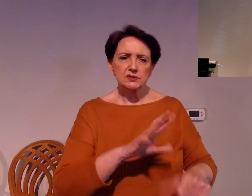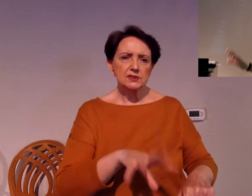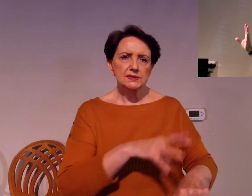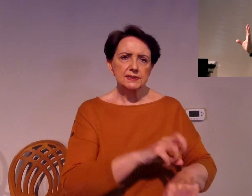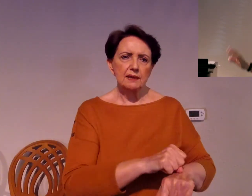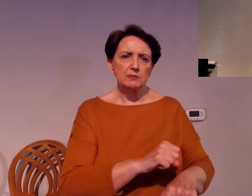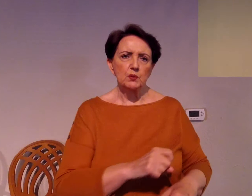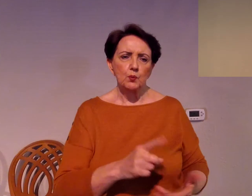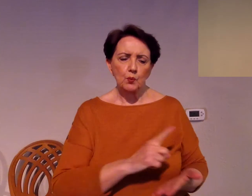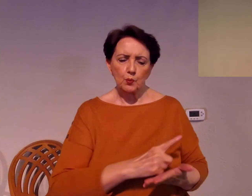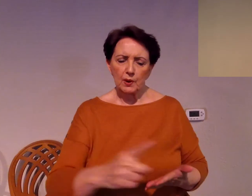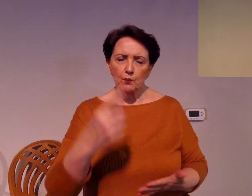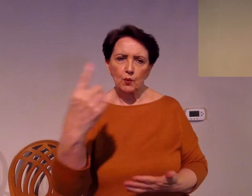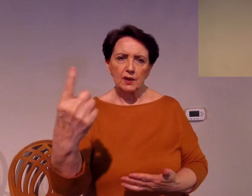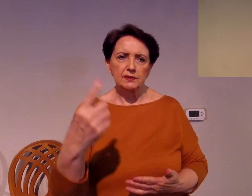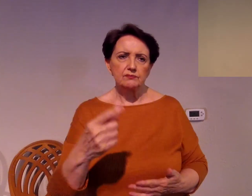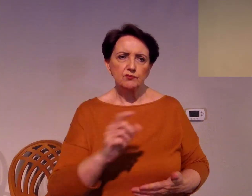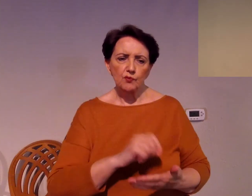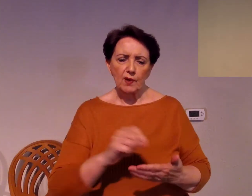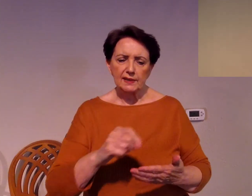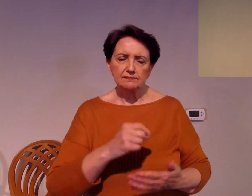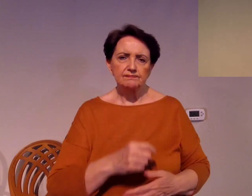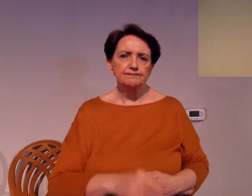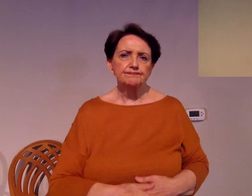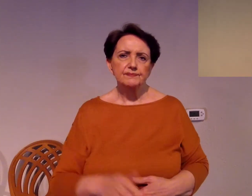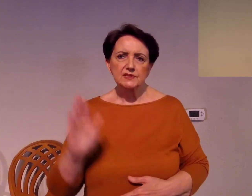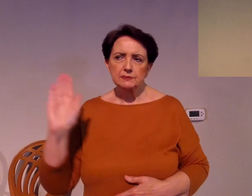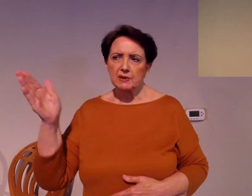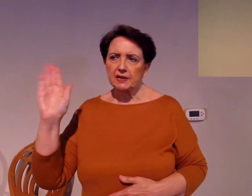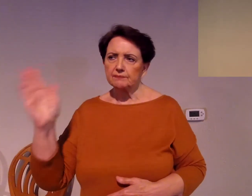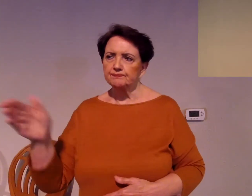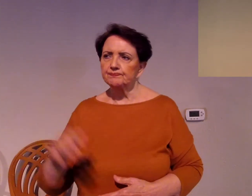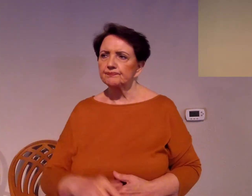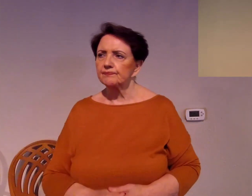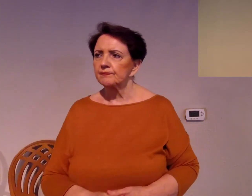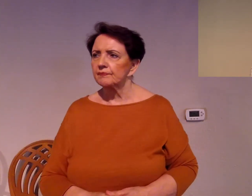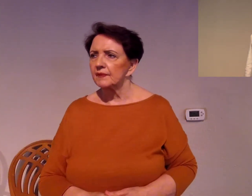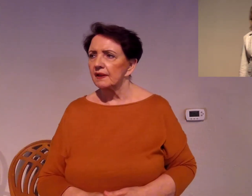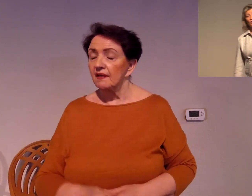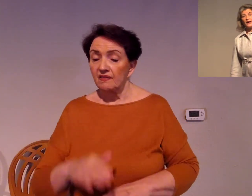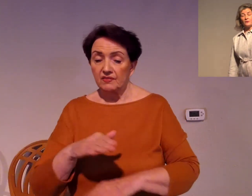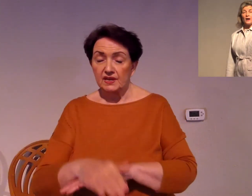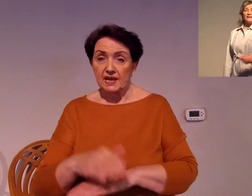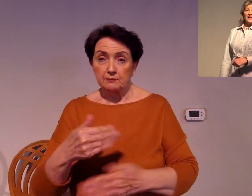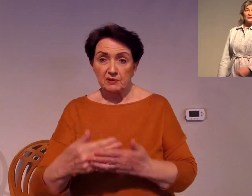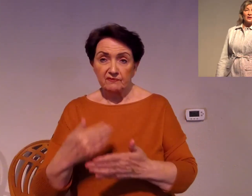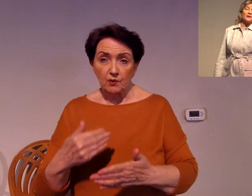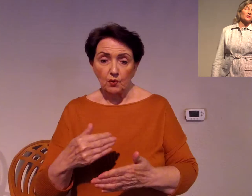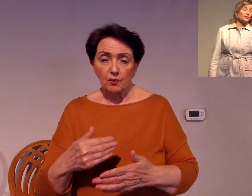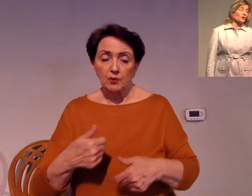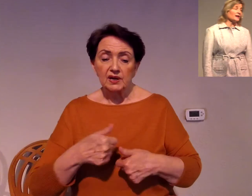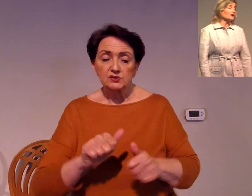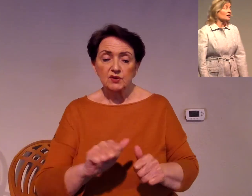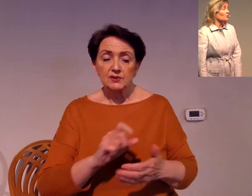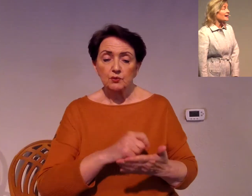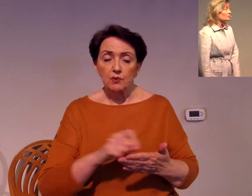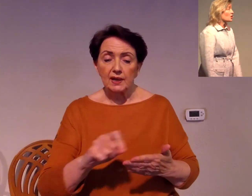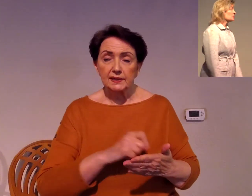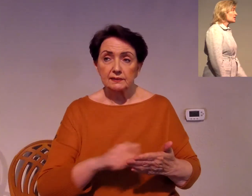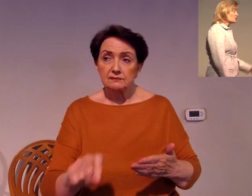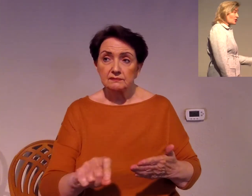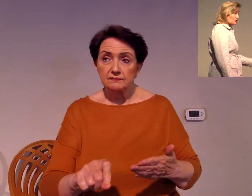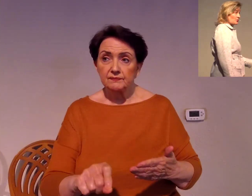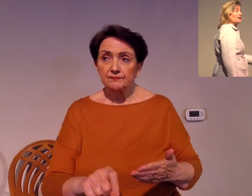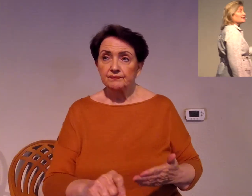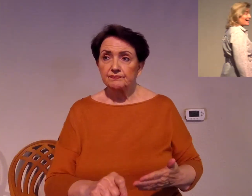course. Week one, you got to write something and speak about it. Do you know that that night before when I started trying to write down something I was going to write on